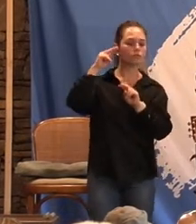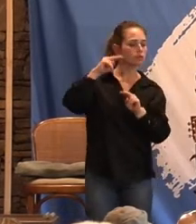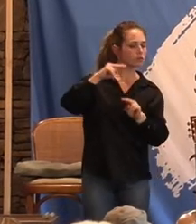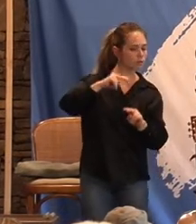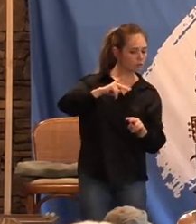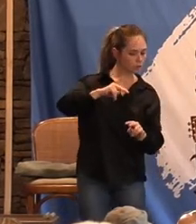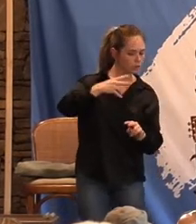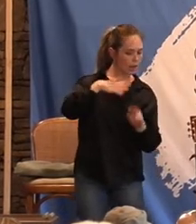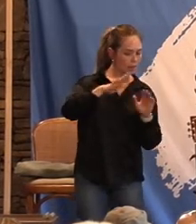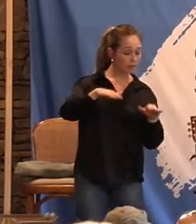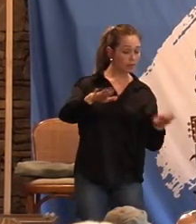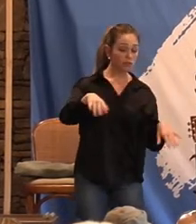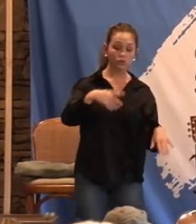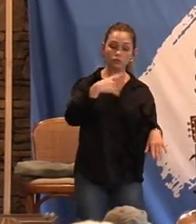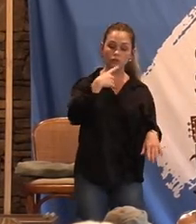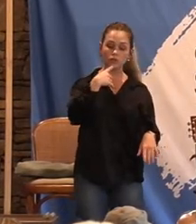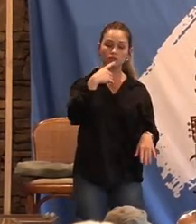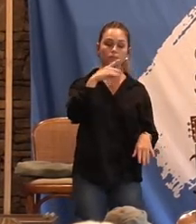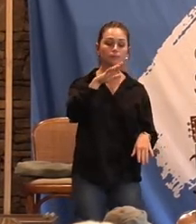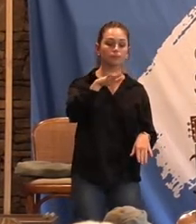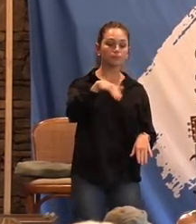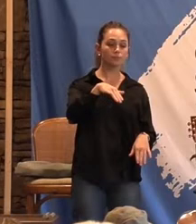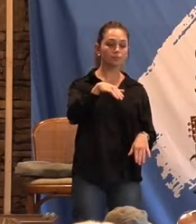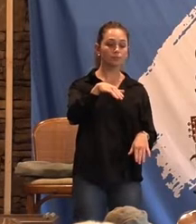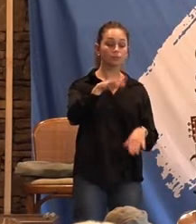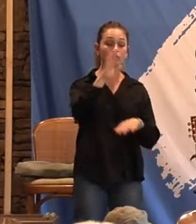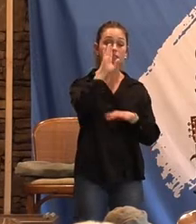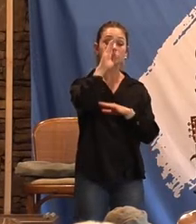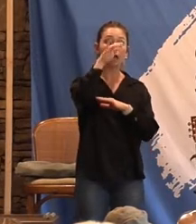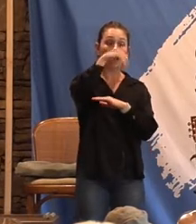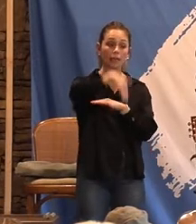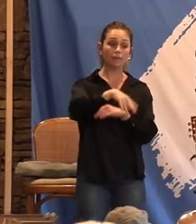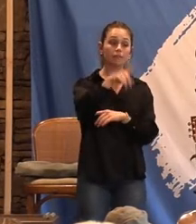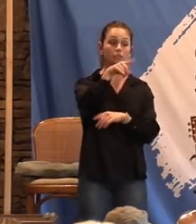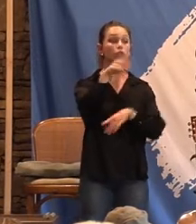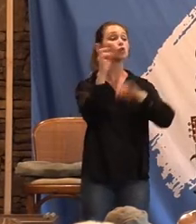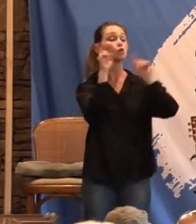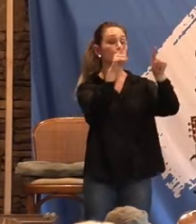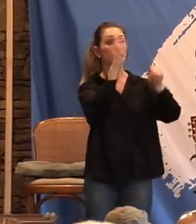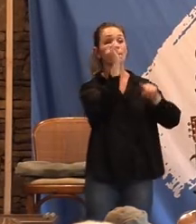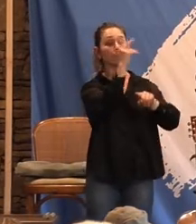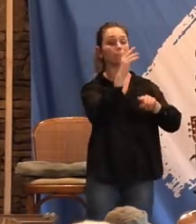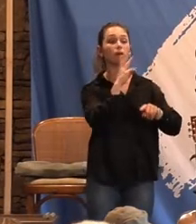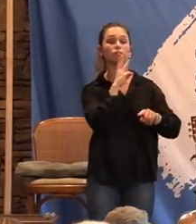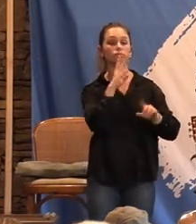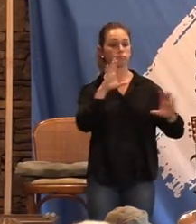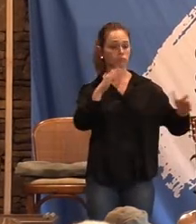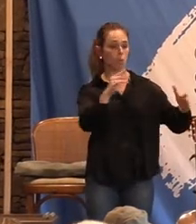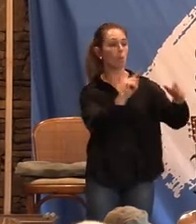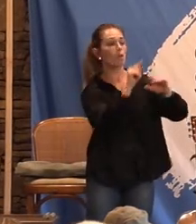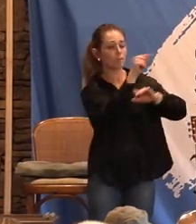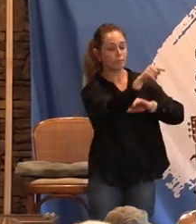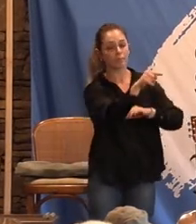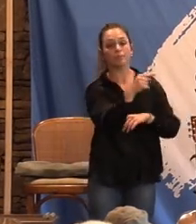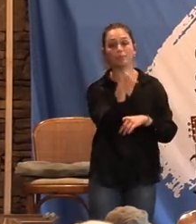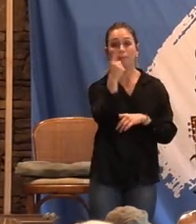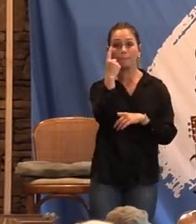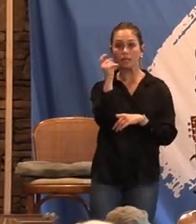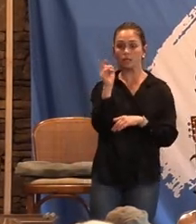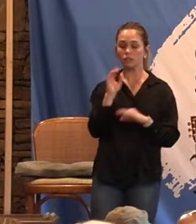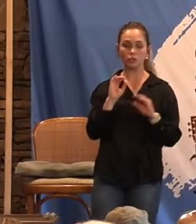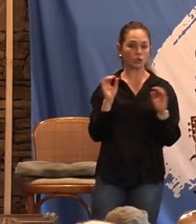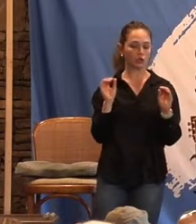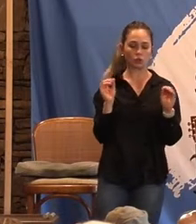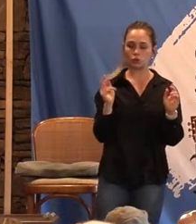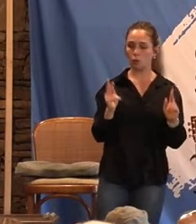at the children and said, elephant, you need to go back across the water because